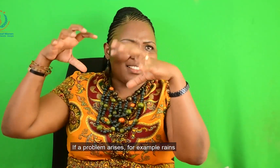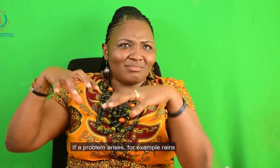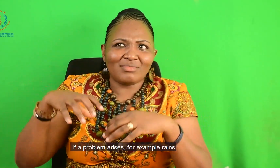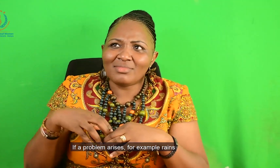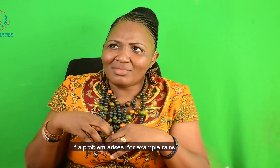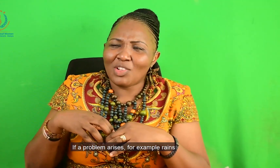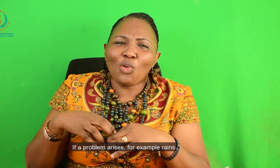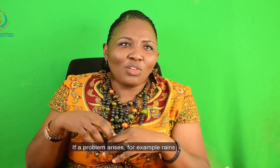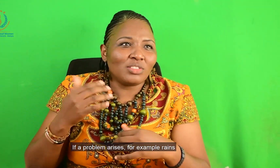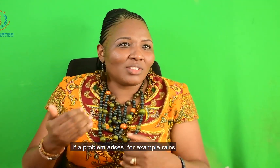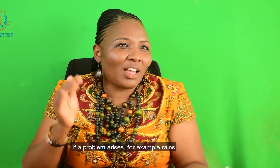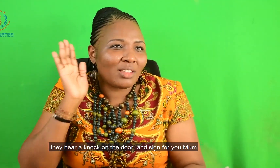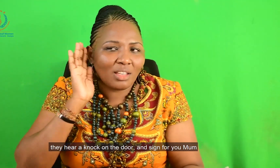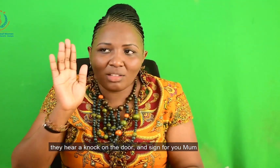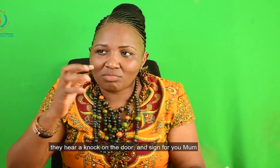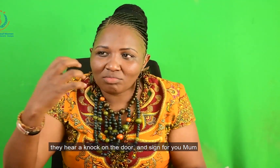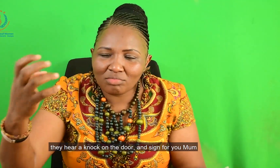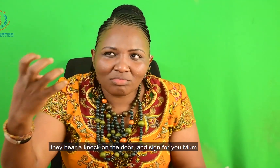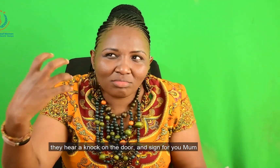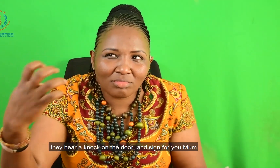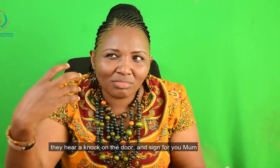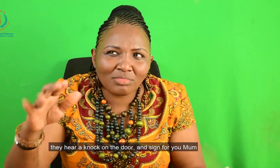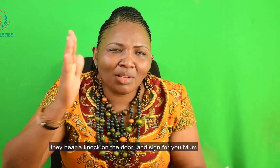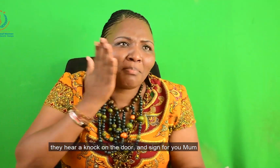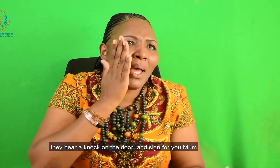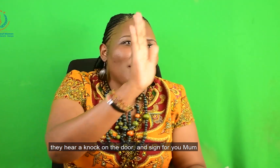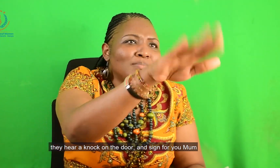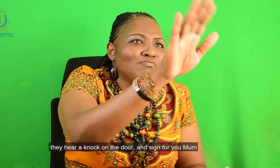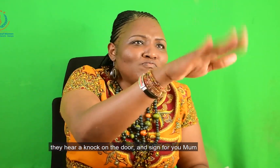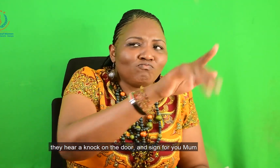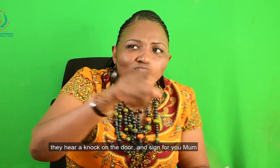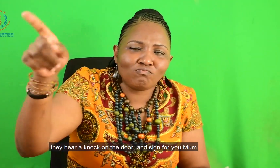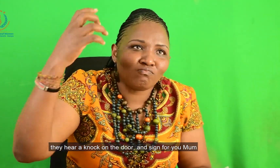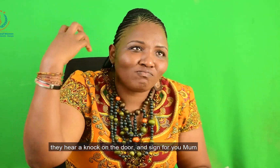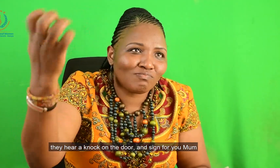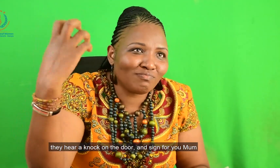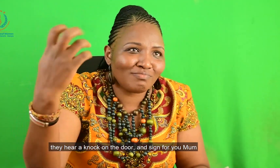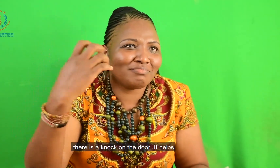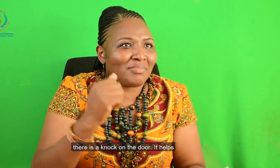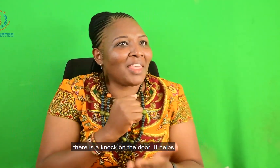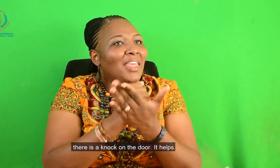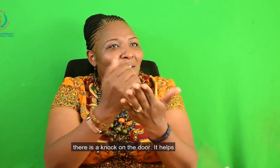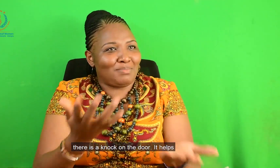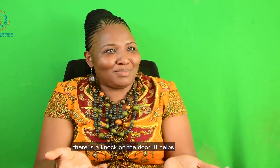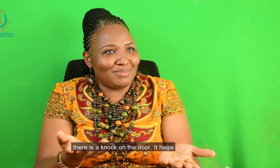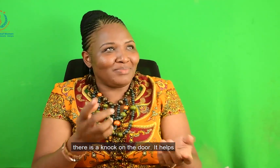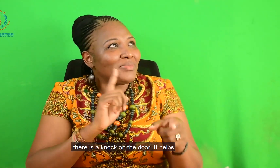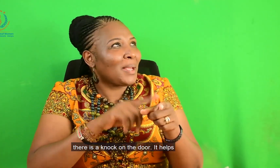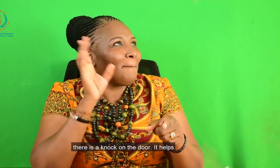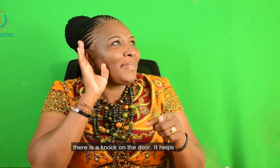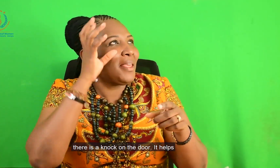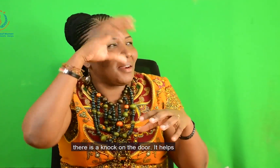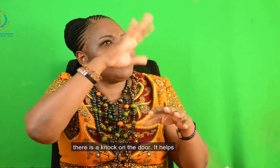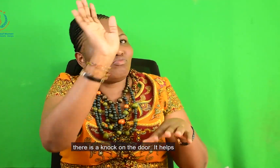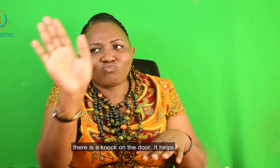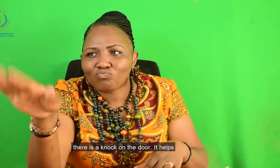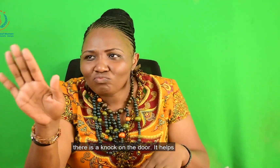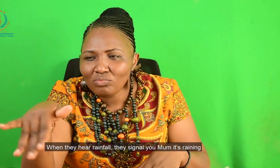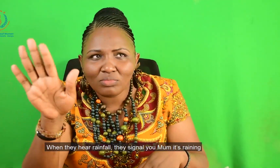if it's raining, or they hear a knock on the door and sign for you, Mom, there's a knock on the door, it helps. Or when